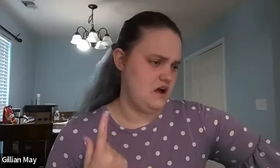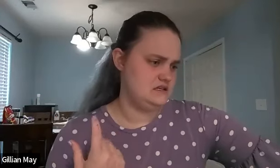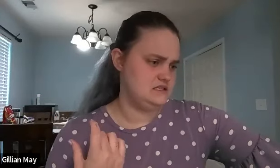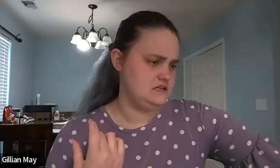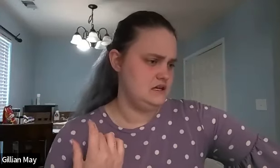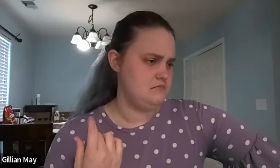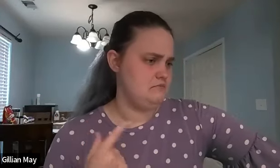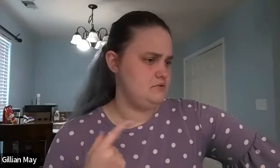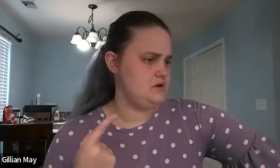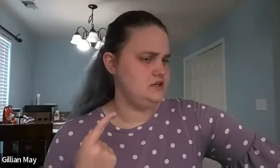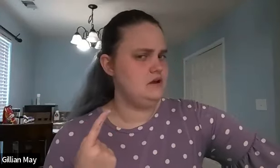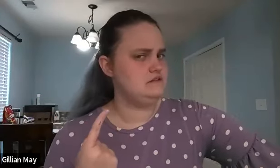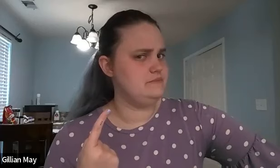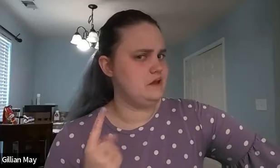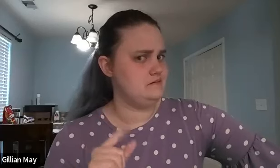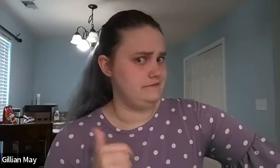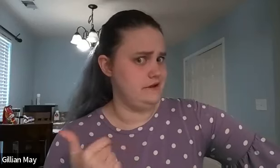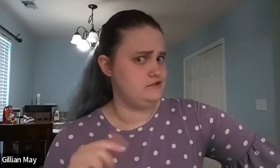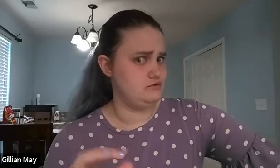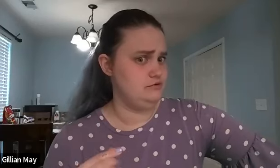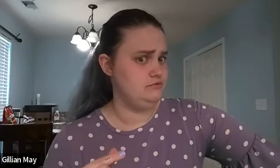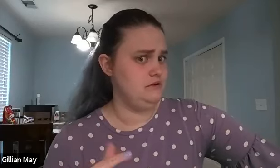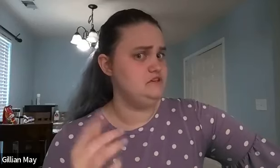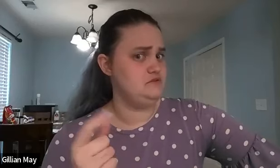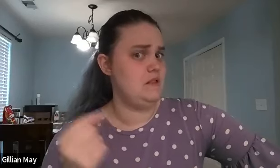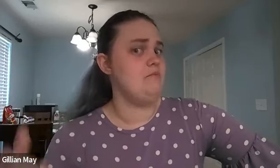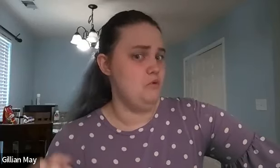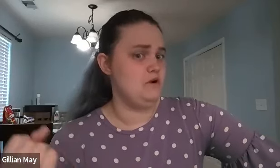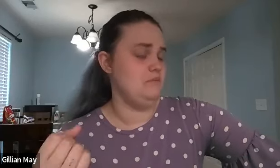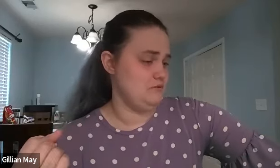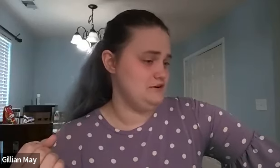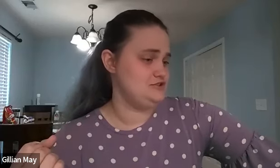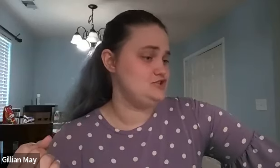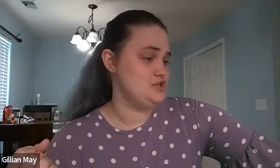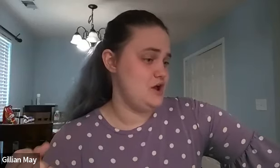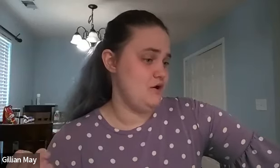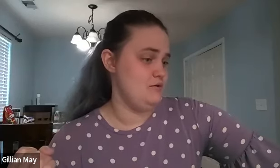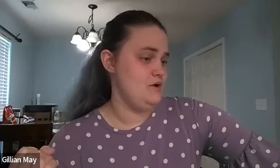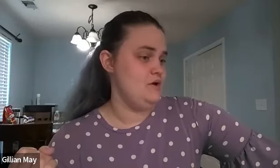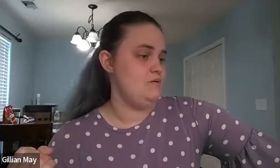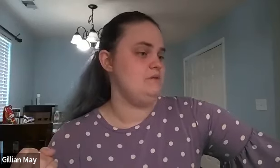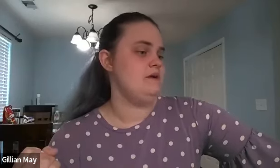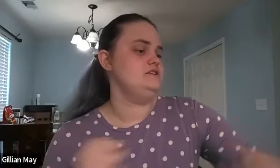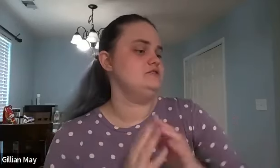lot. But you guys have been kind of a fast group. We've been doing a lot more and more. So we might do